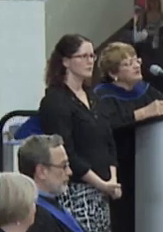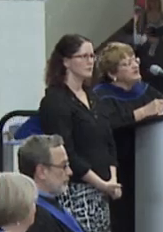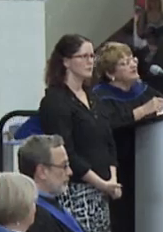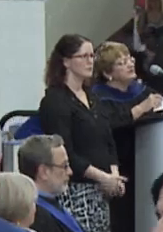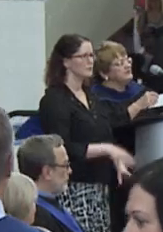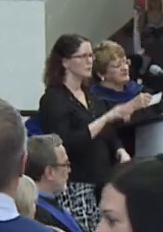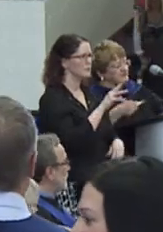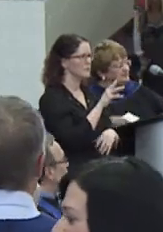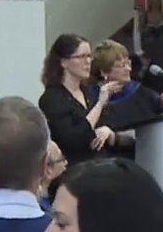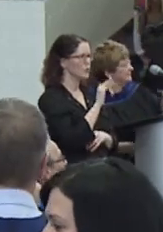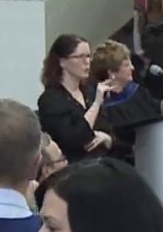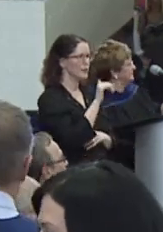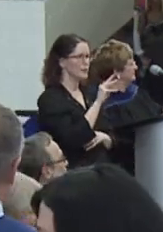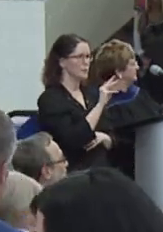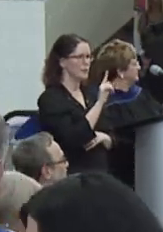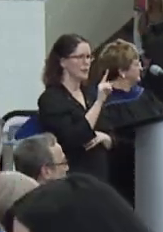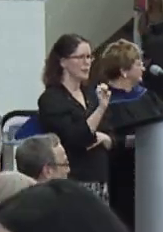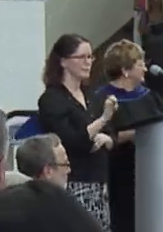William Lee.